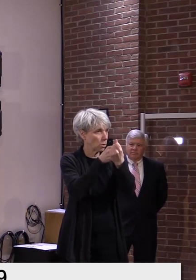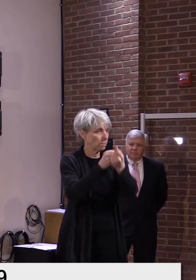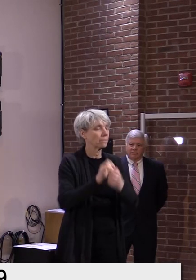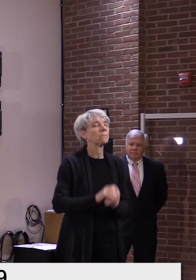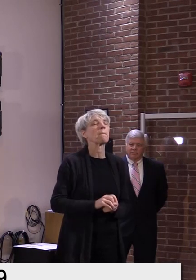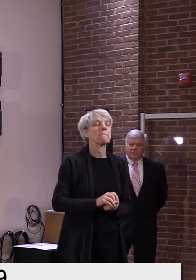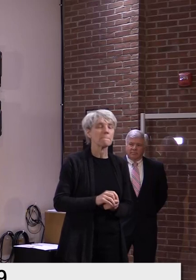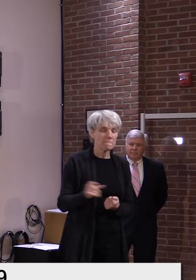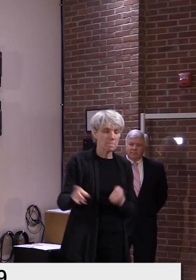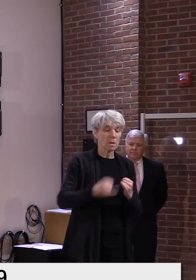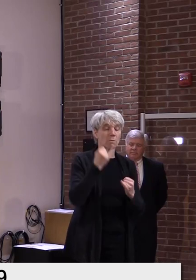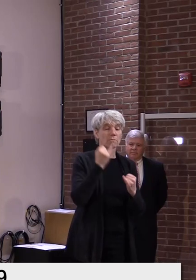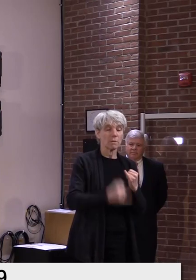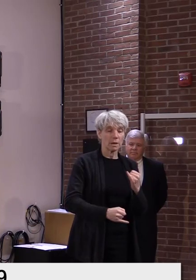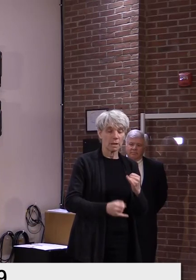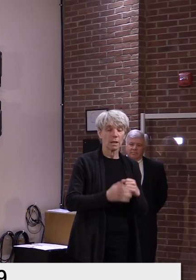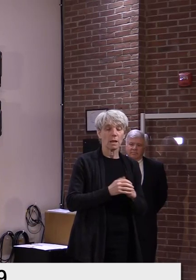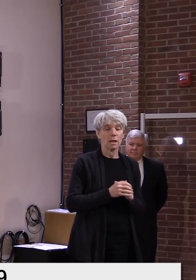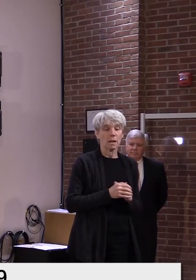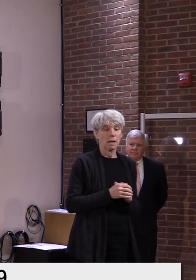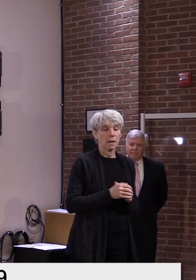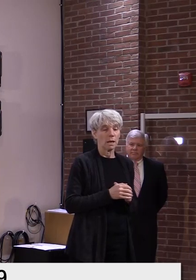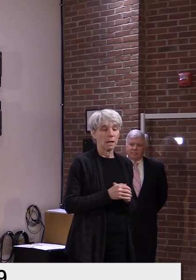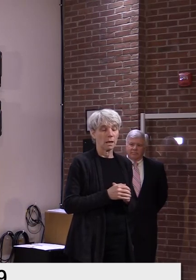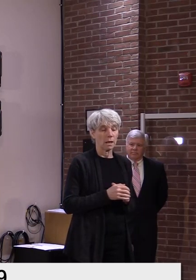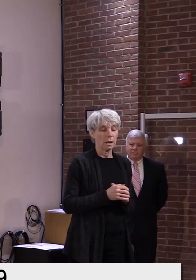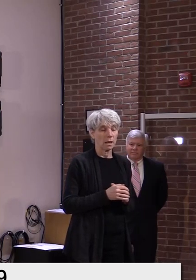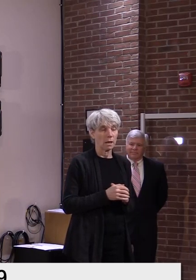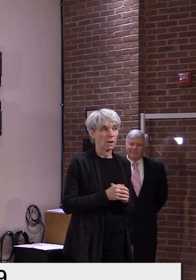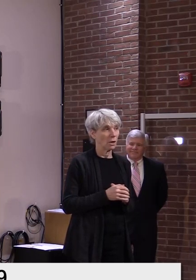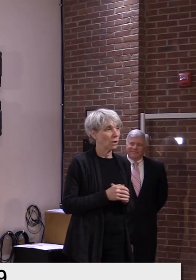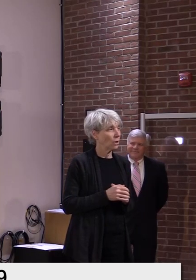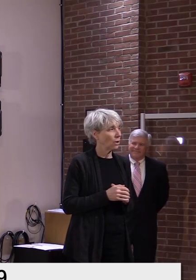Finally, that's a remarkable economy of words.